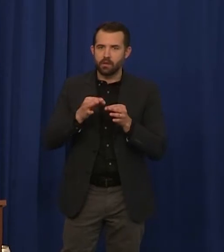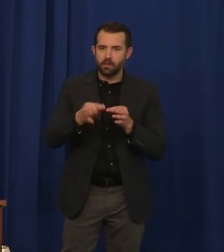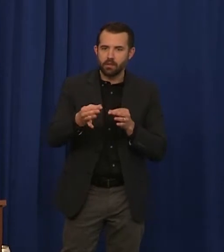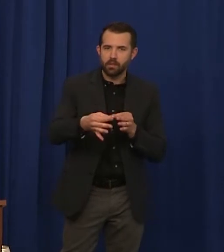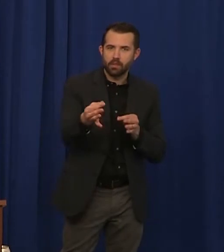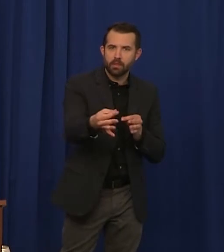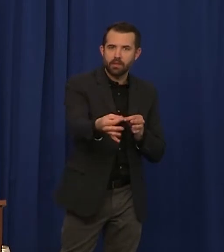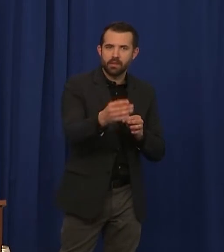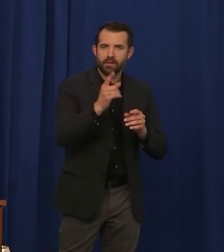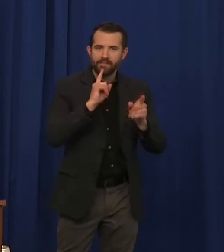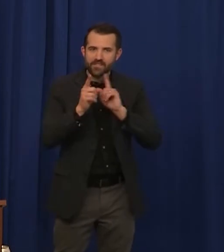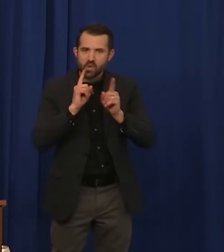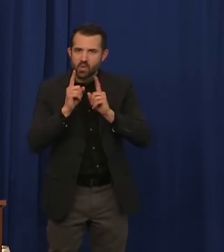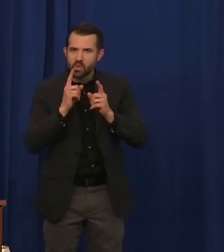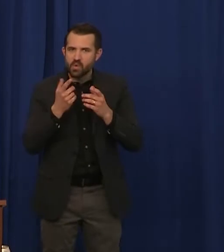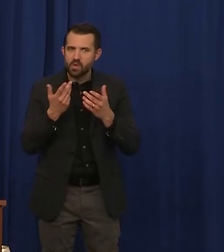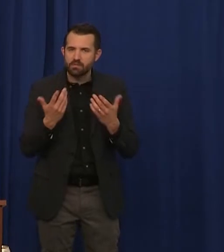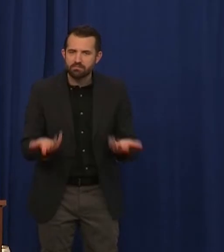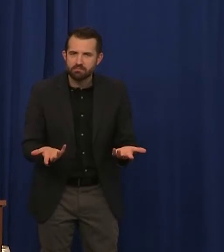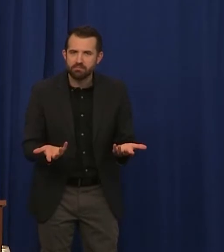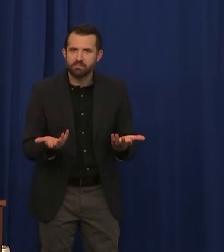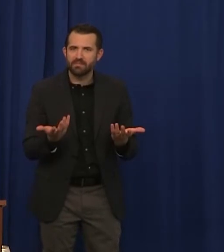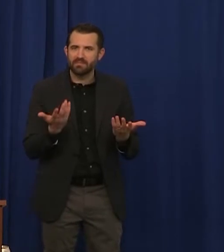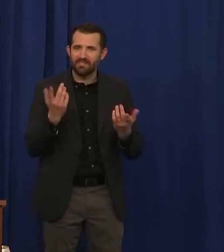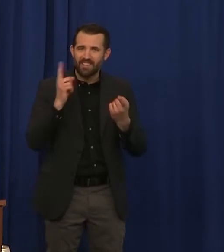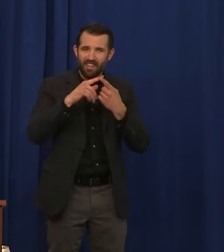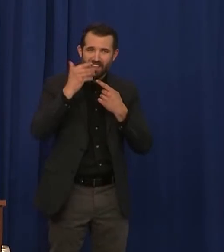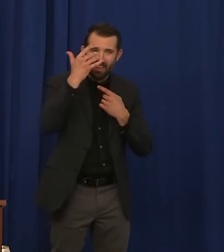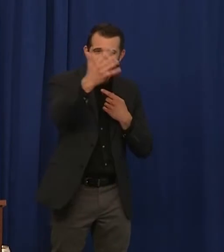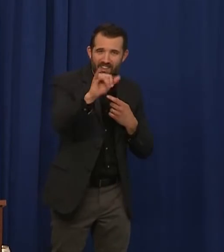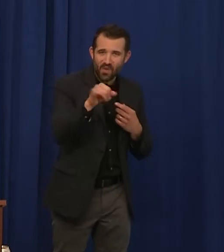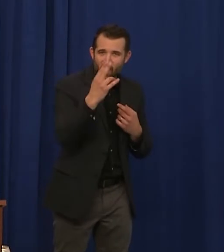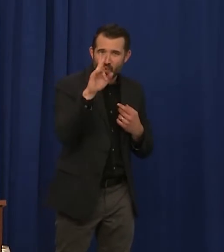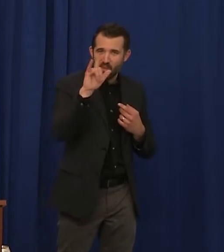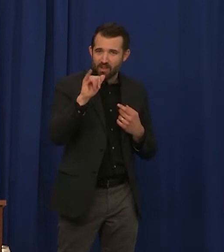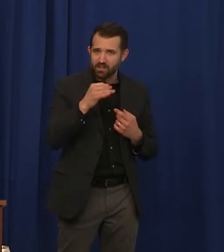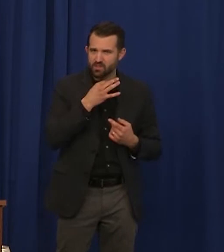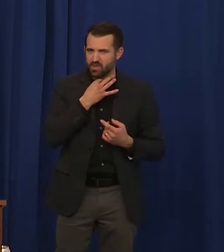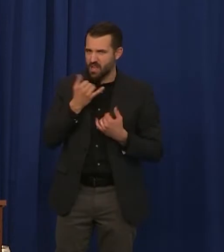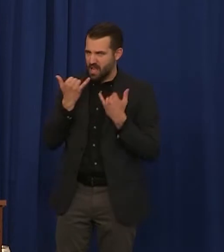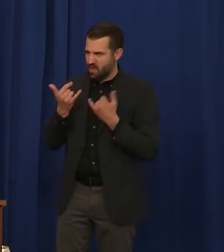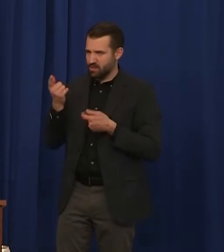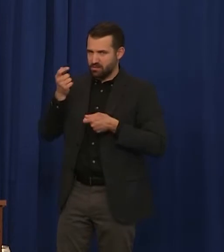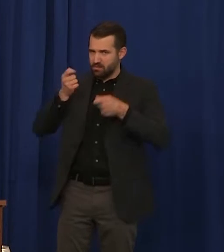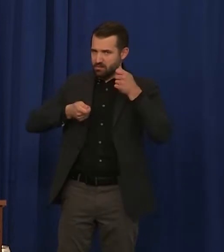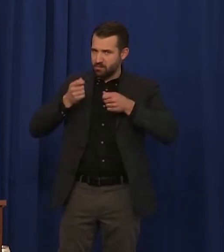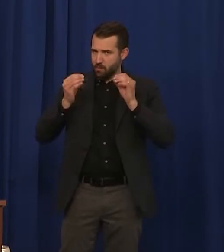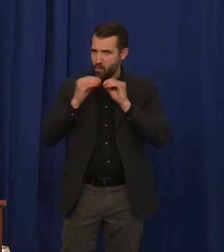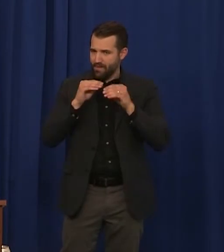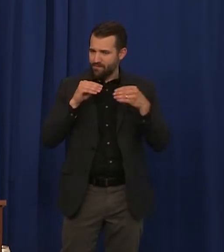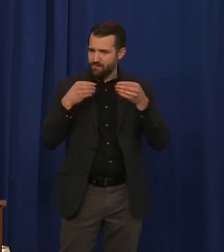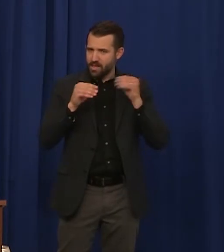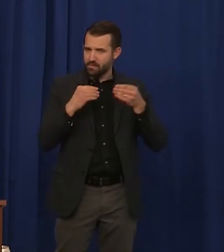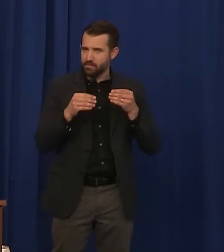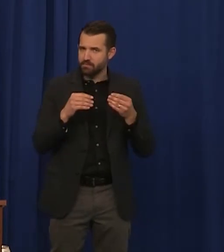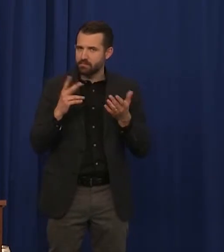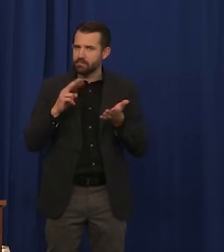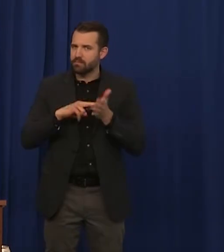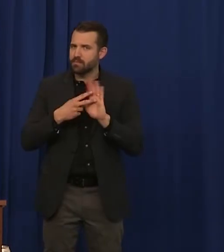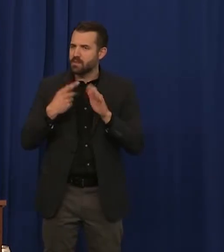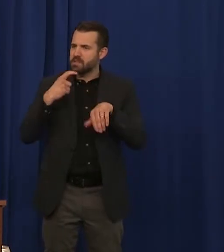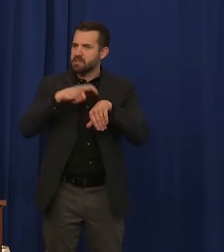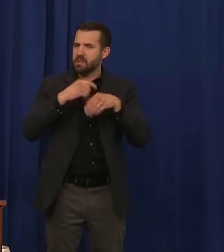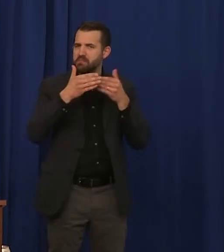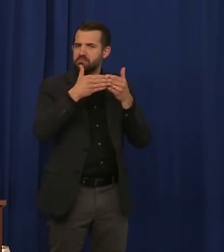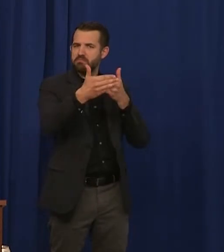are still going to require those interviews and what the timeline might be for that? Sure. So Jessica's question is, she's heard